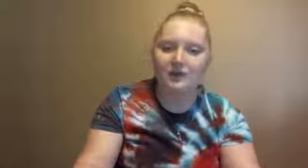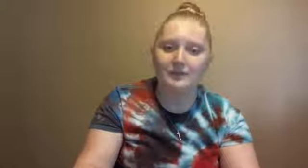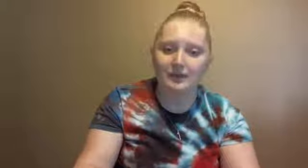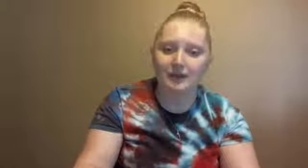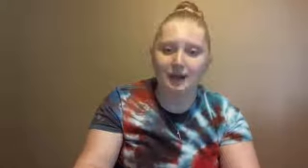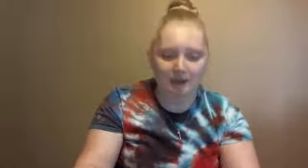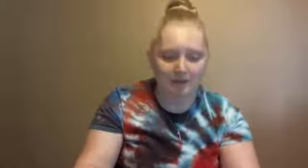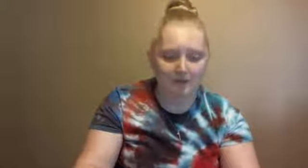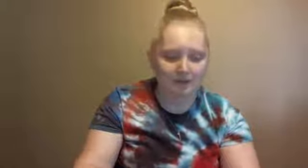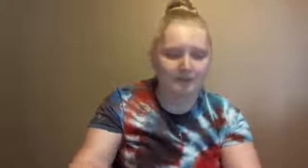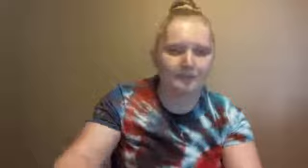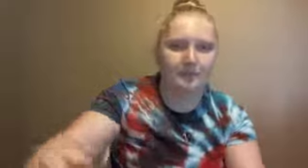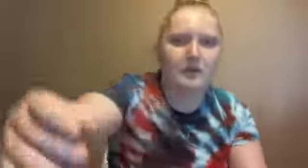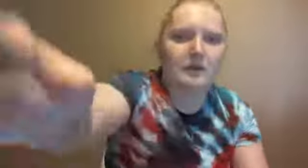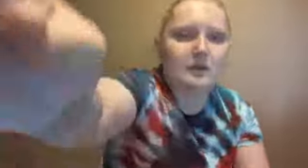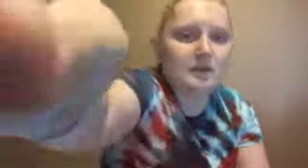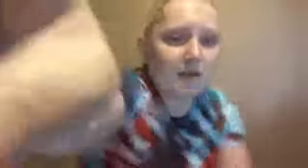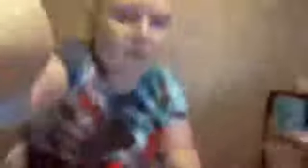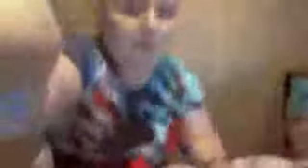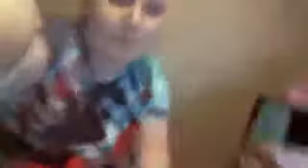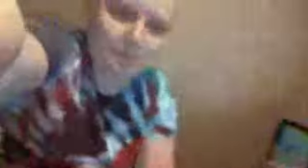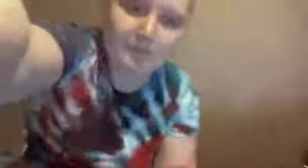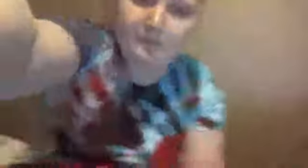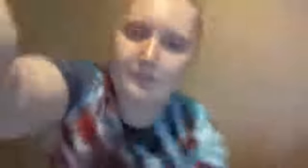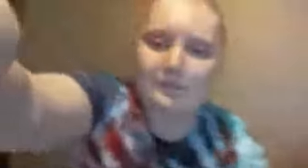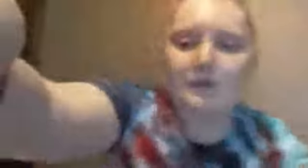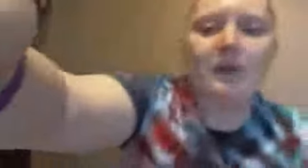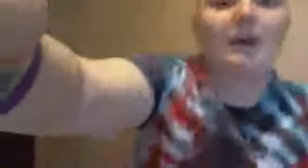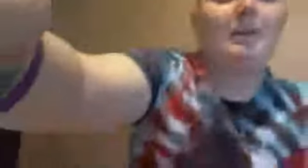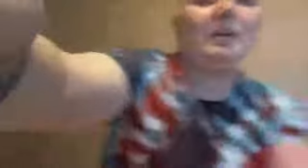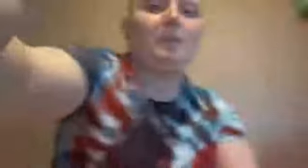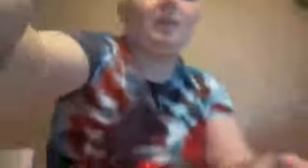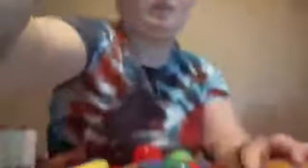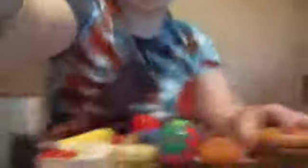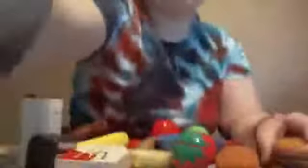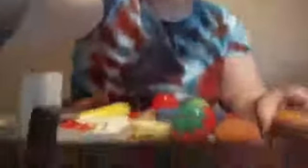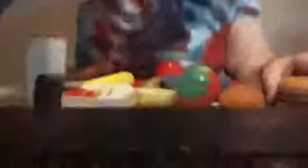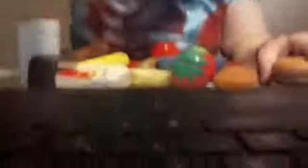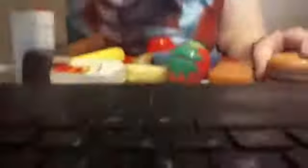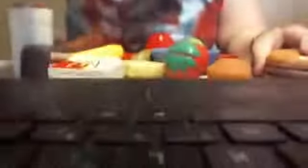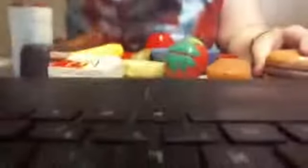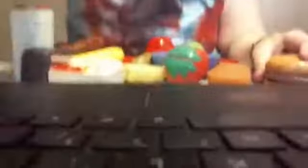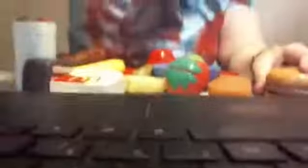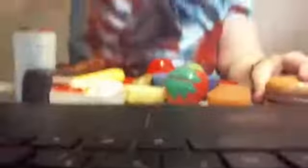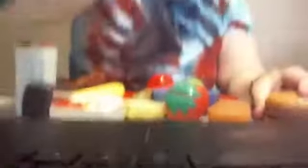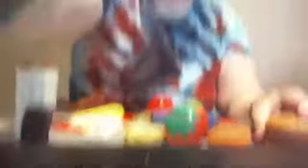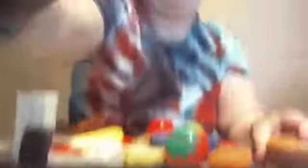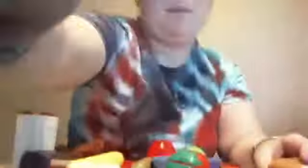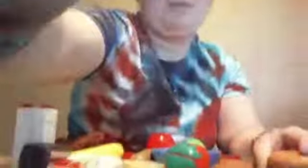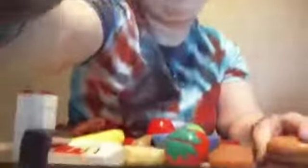of different items. So I'm going to adjust my camera so you can see them.